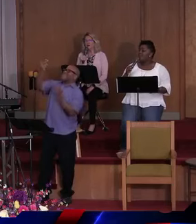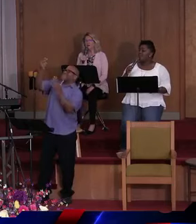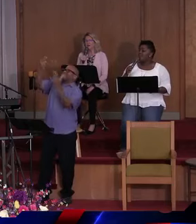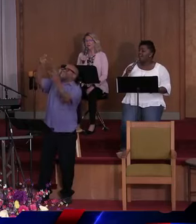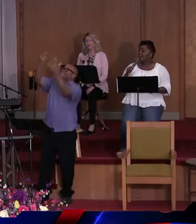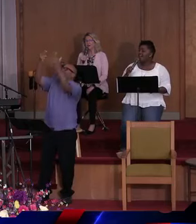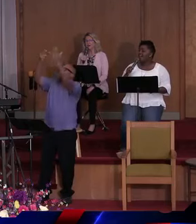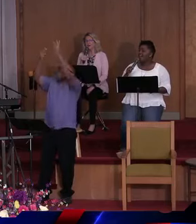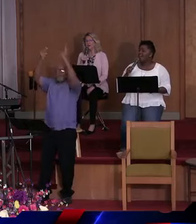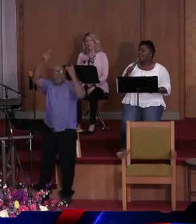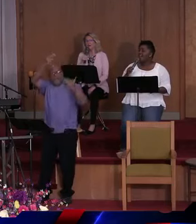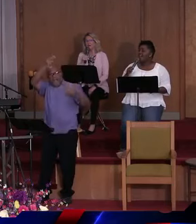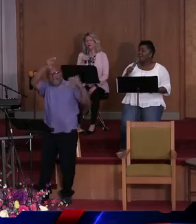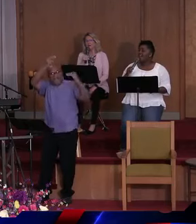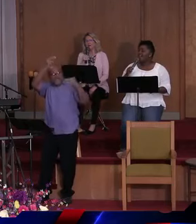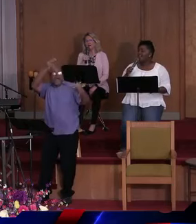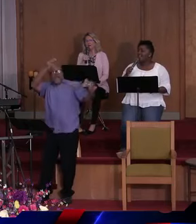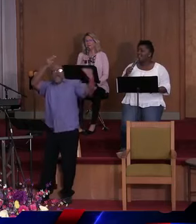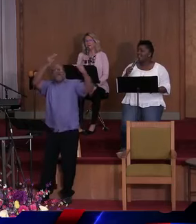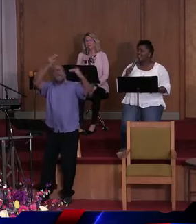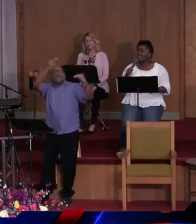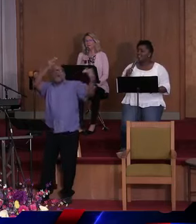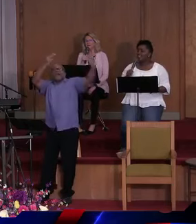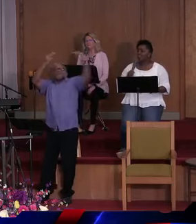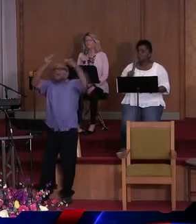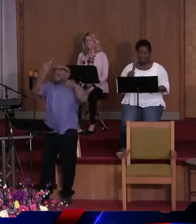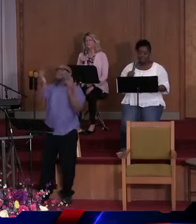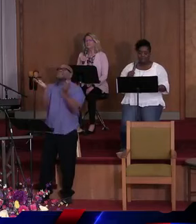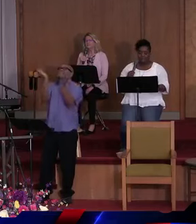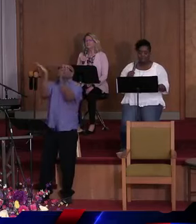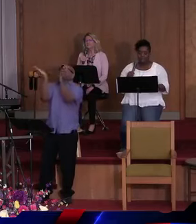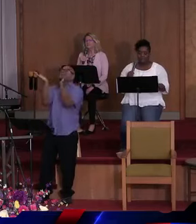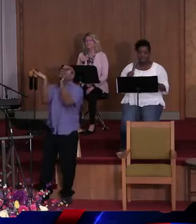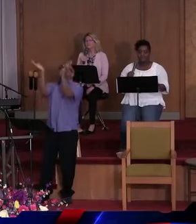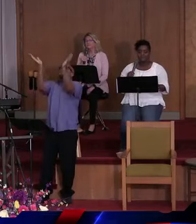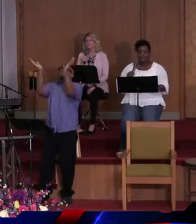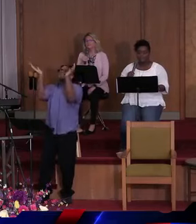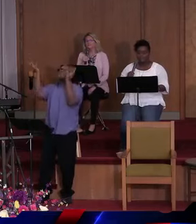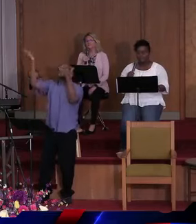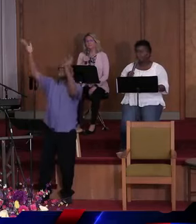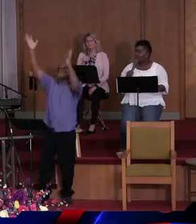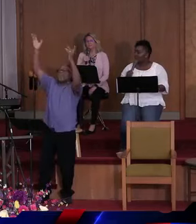on higher and higher and higher and higher. I lift you up.